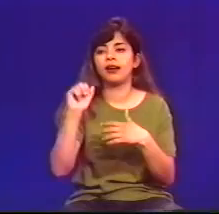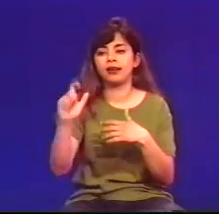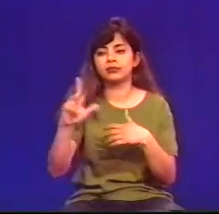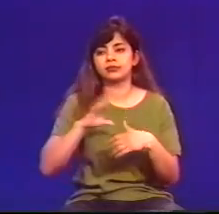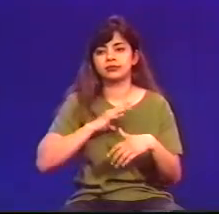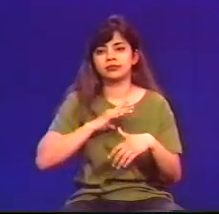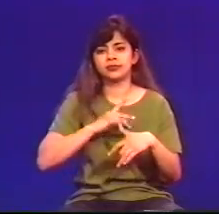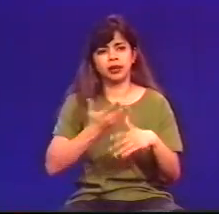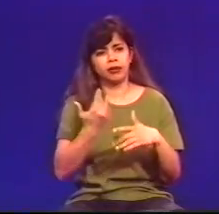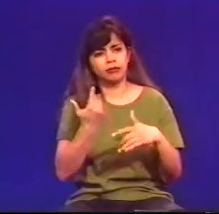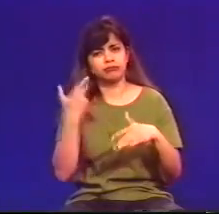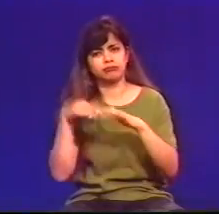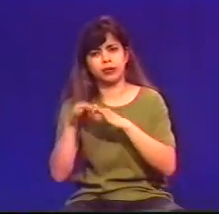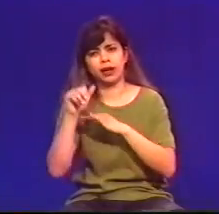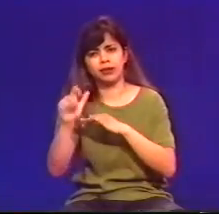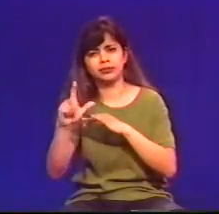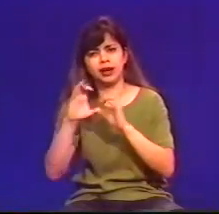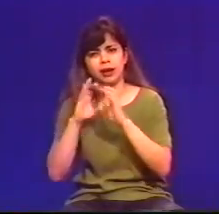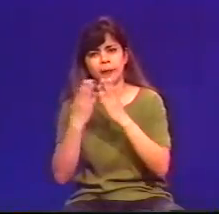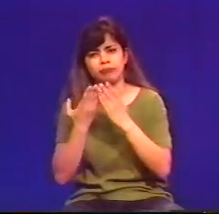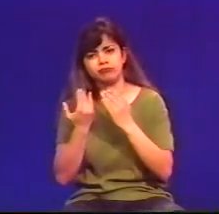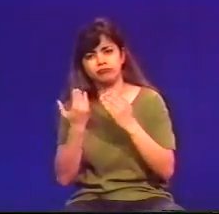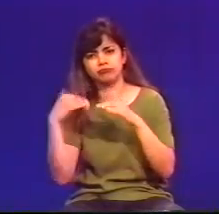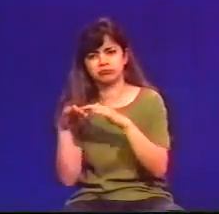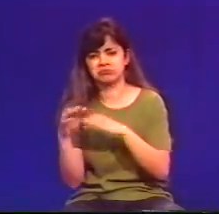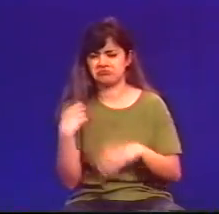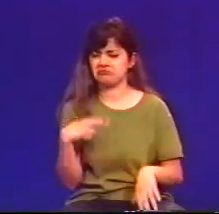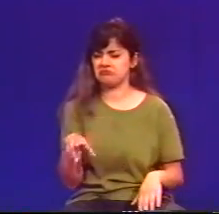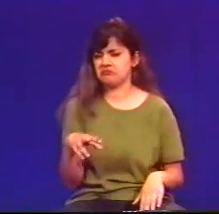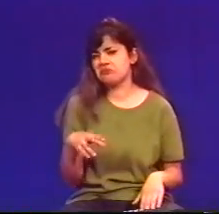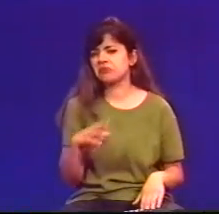deaf people who then introduced me to a number of their deaf friends.